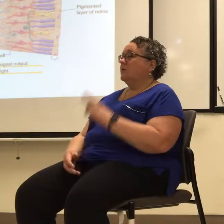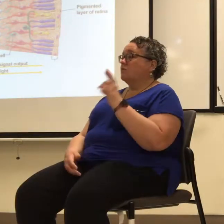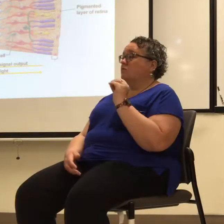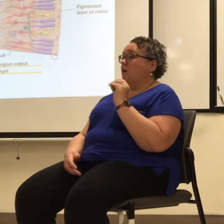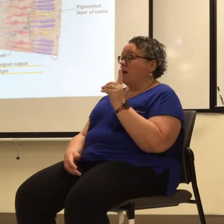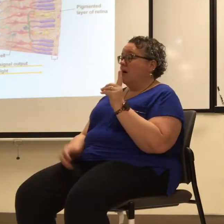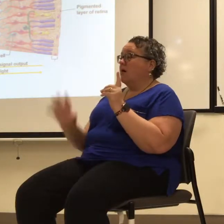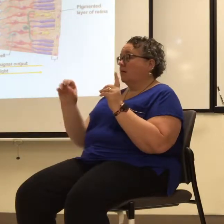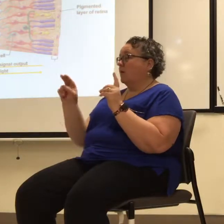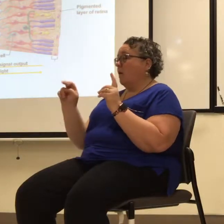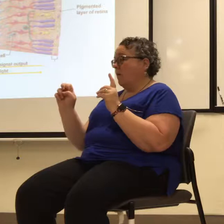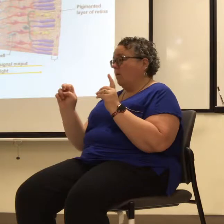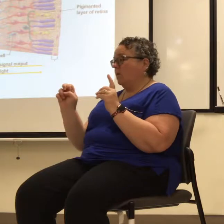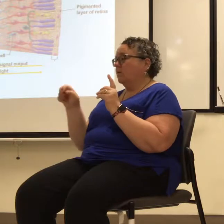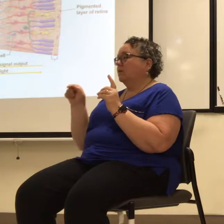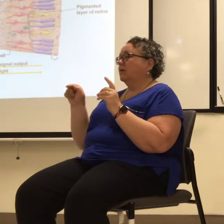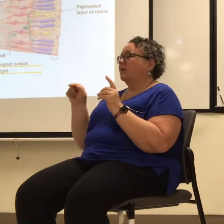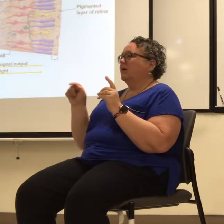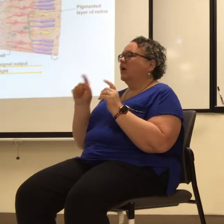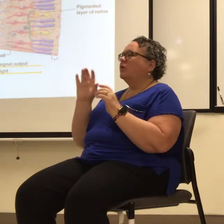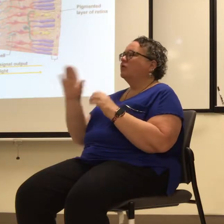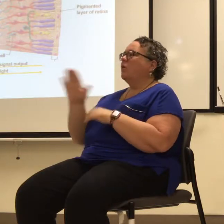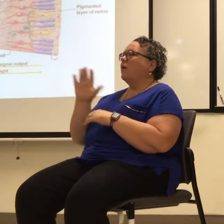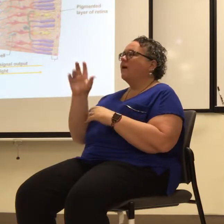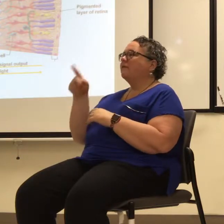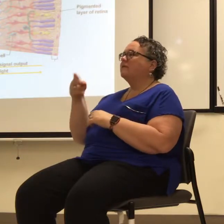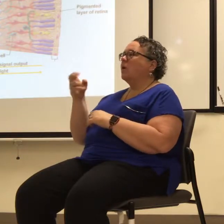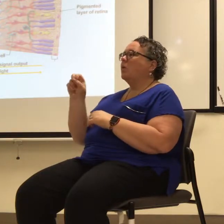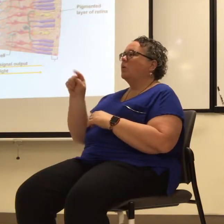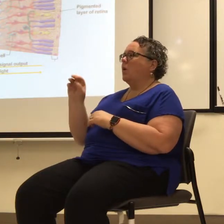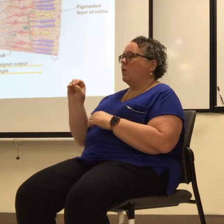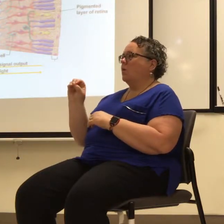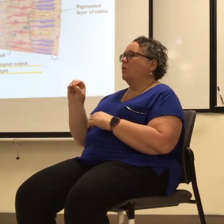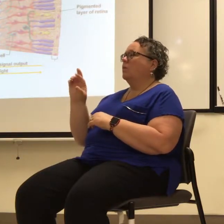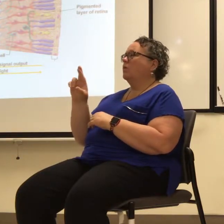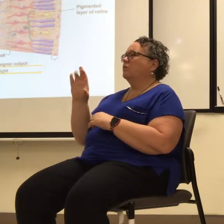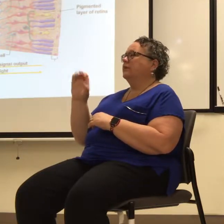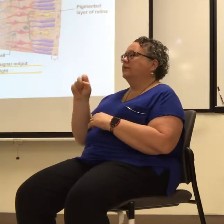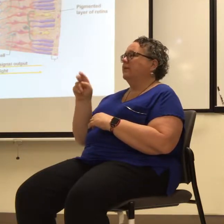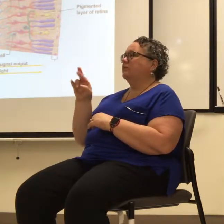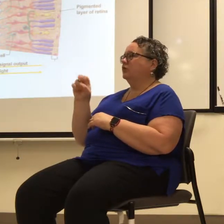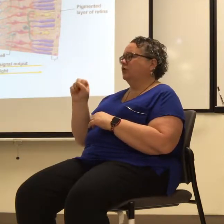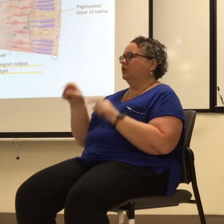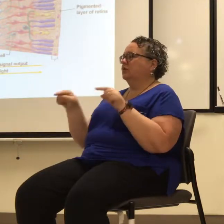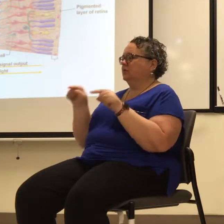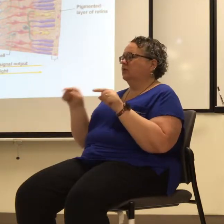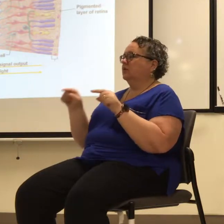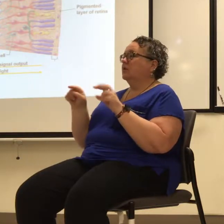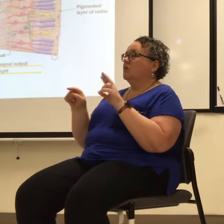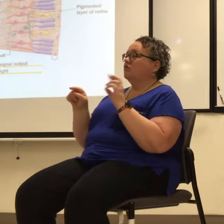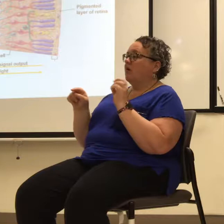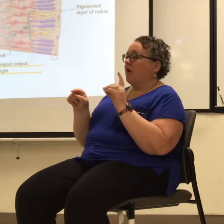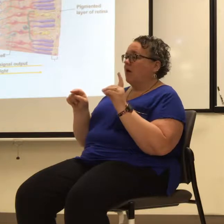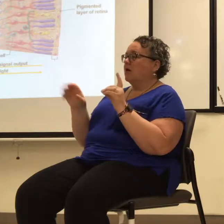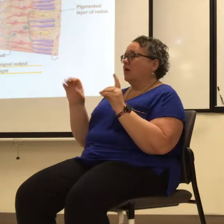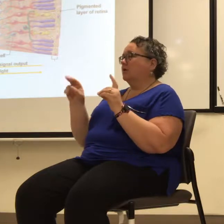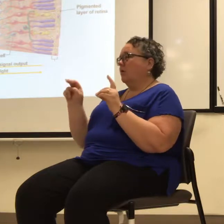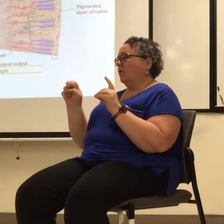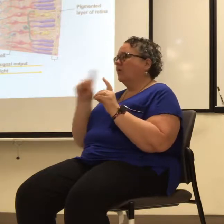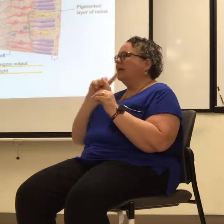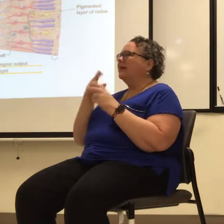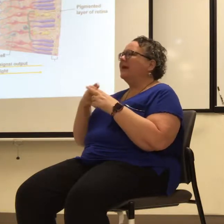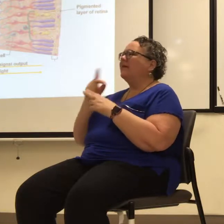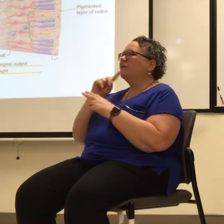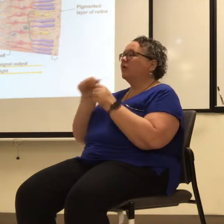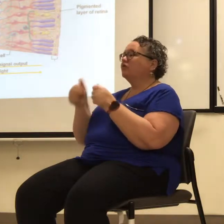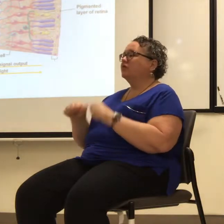Rods and cones are your photoreceptors, rods and cones, named for the shape and appearance of